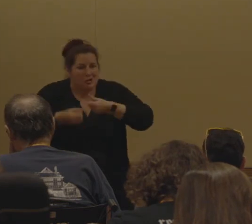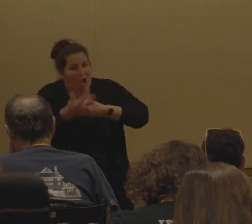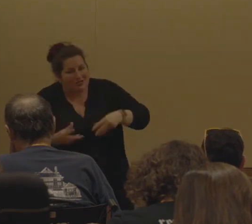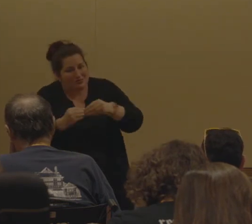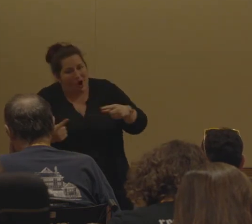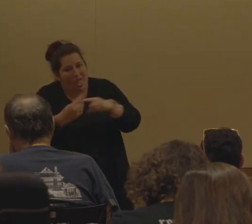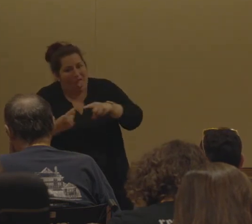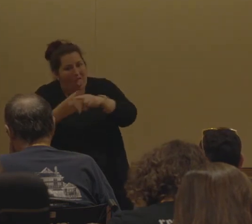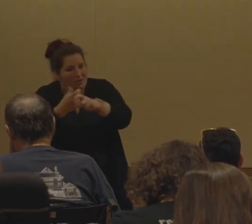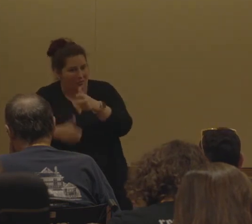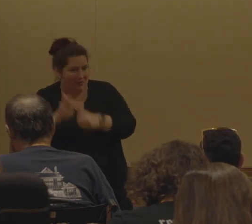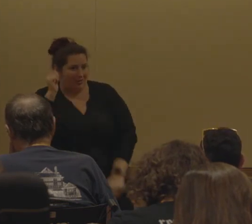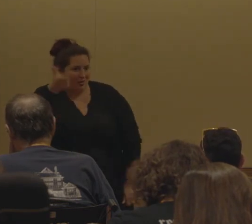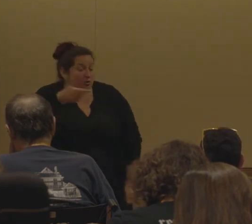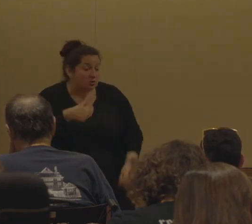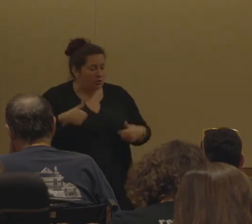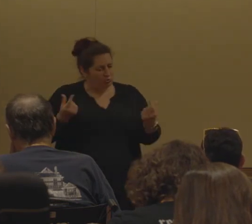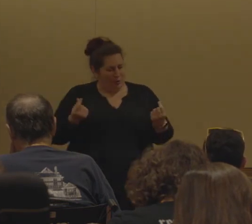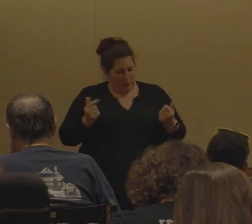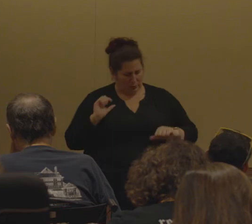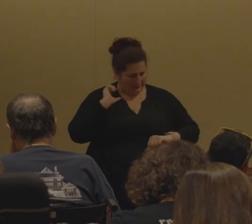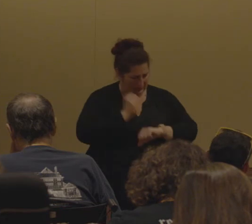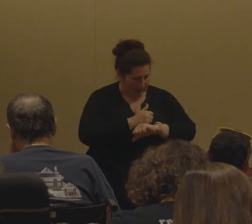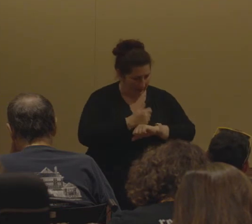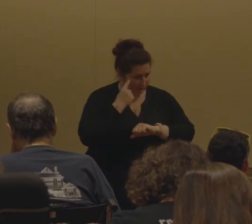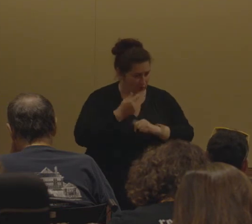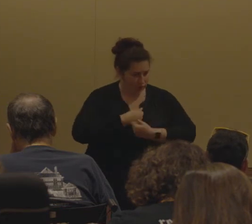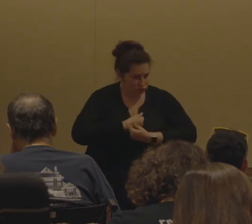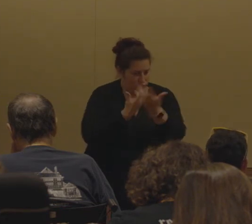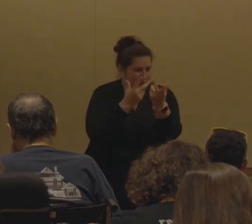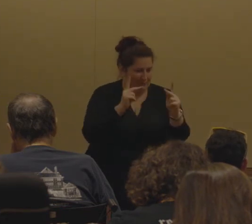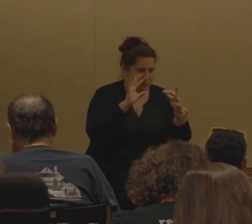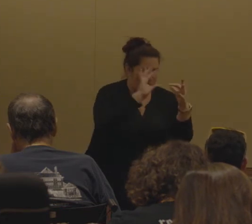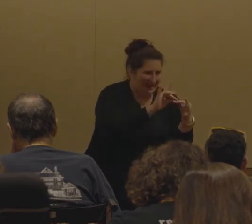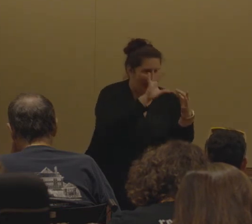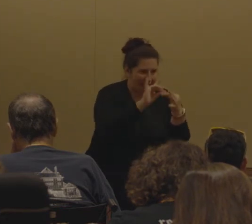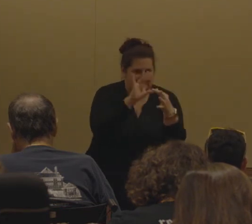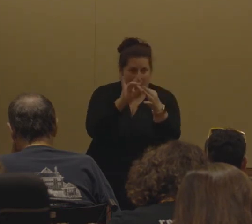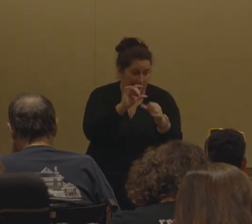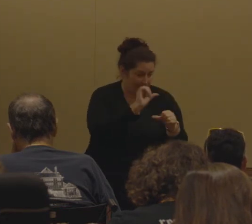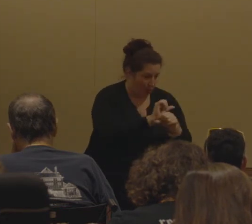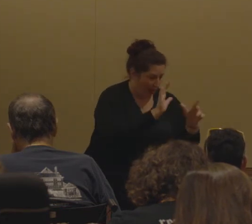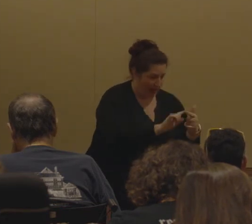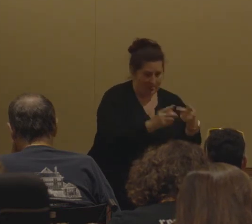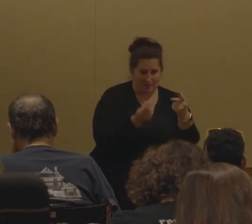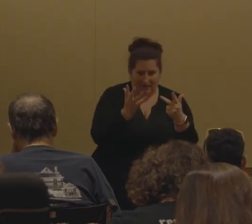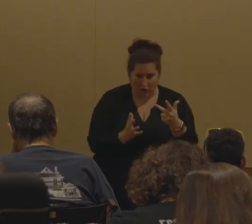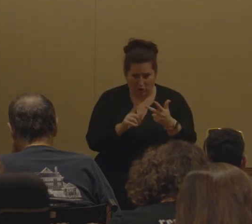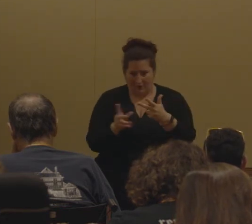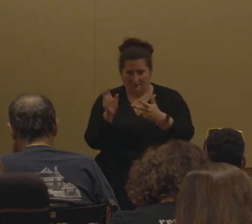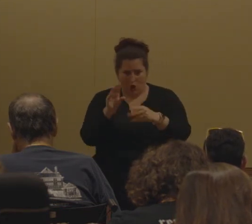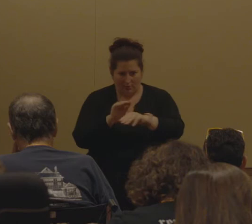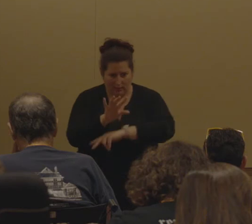problem? So what do you have in place to get those voices heard? To get the connections between Employ You, between the providers, between you